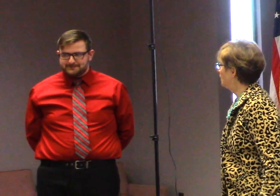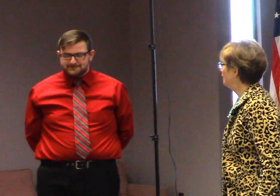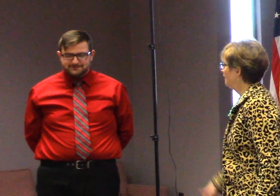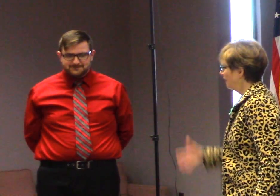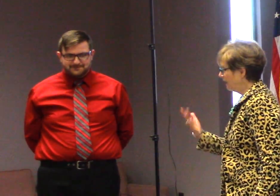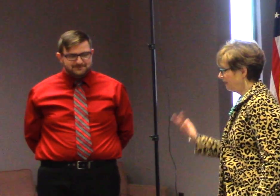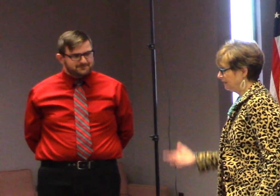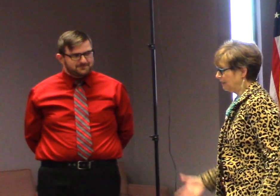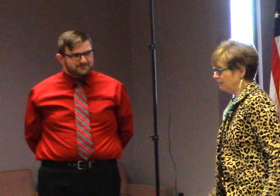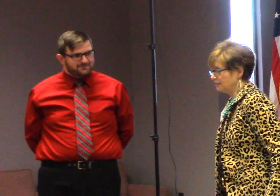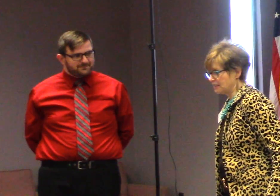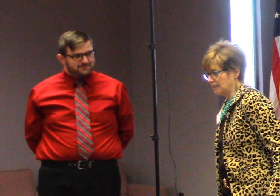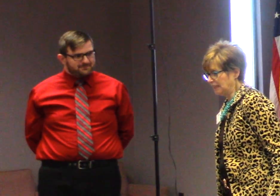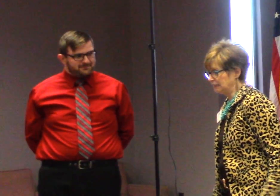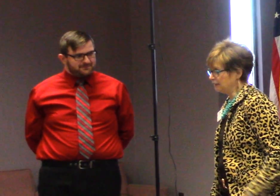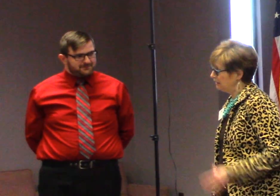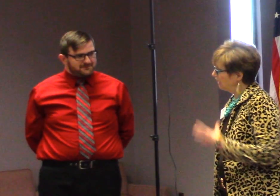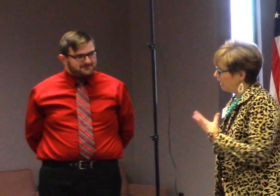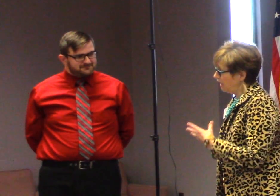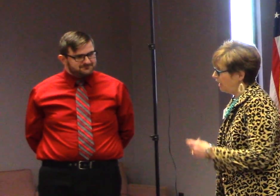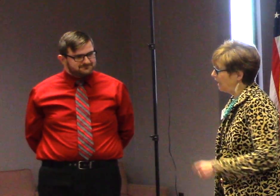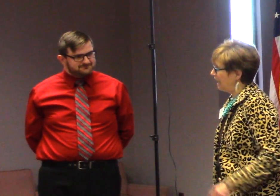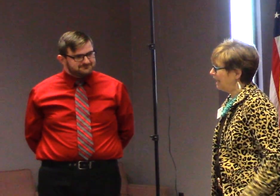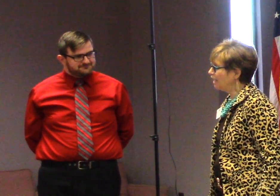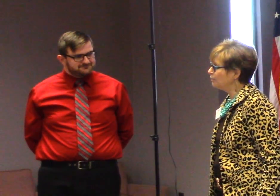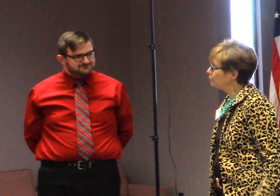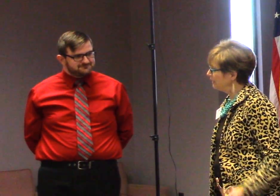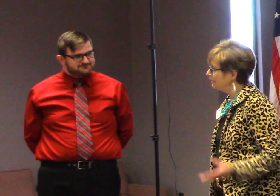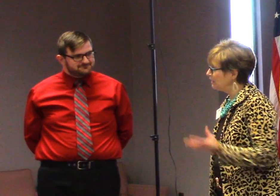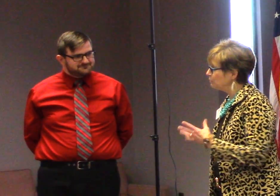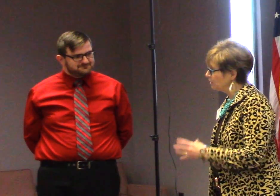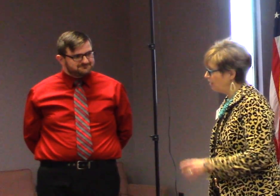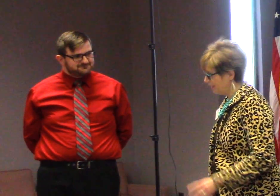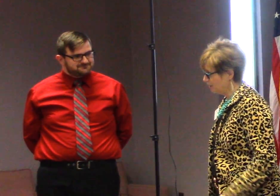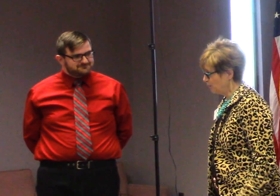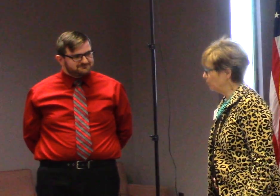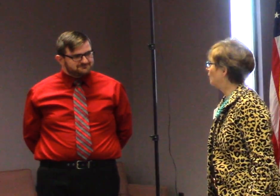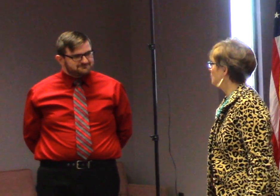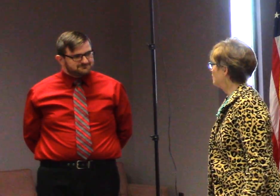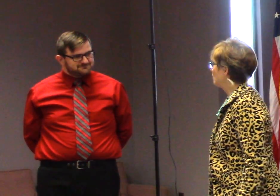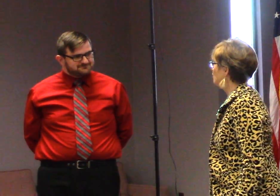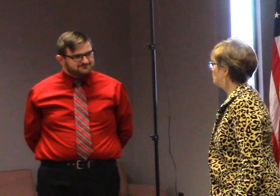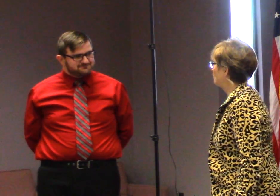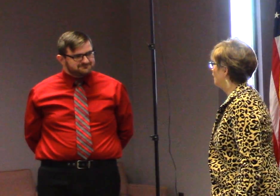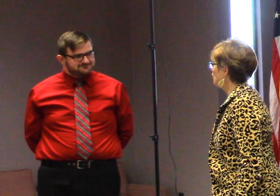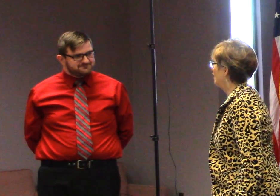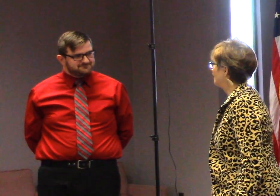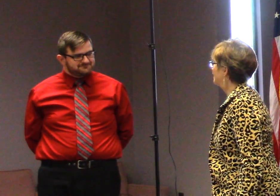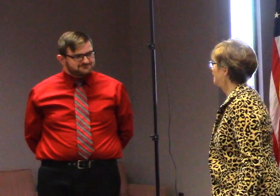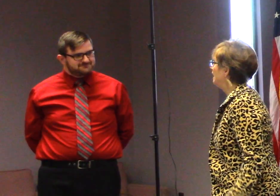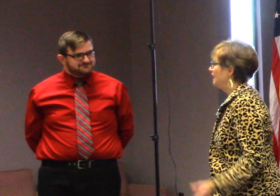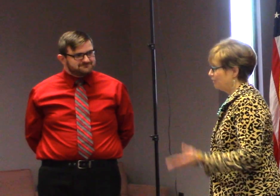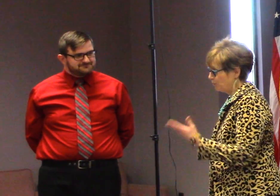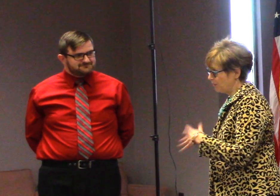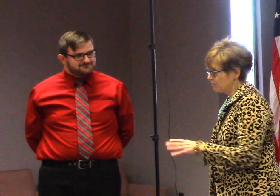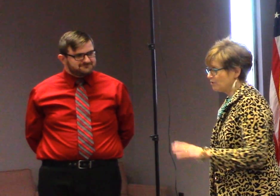assessment. And Aaron said, I really would like to do a research project. Took my